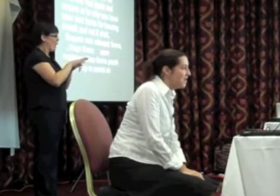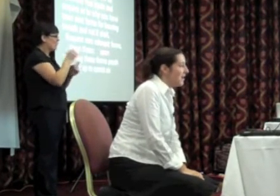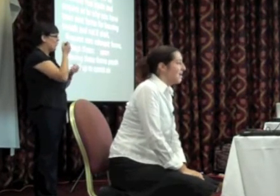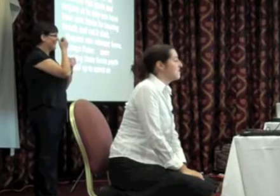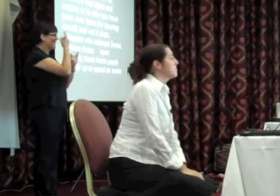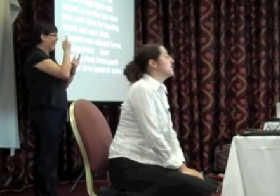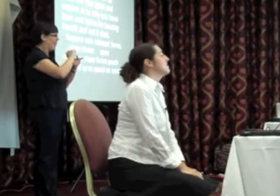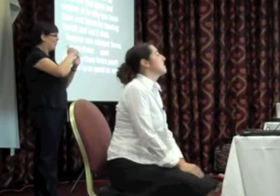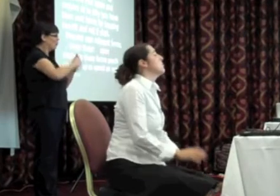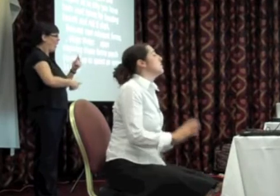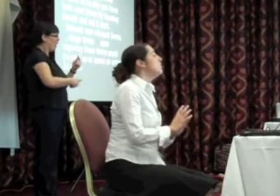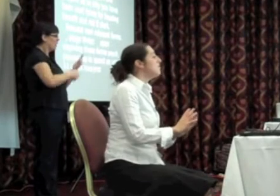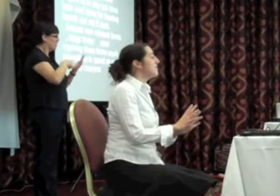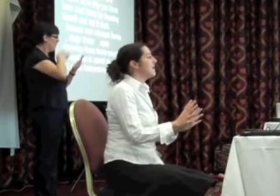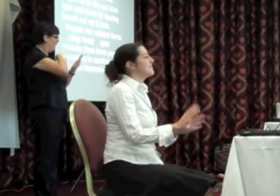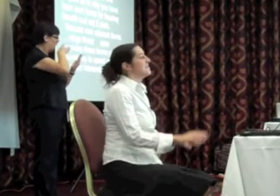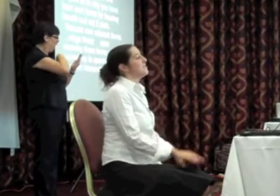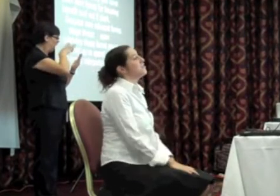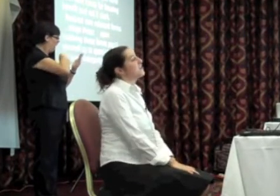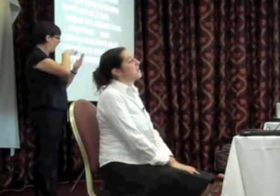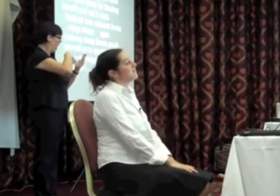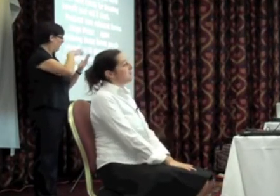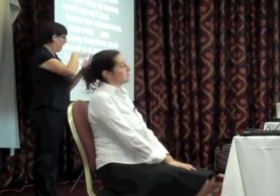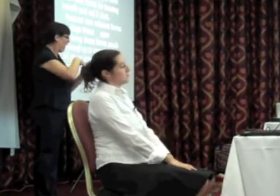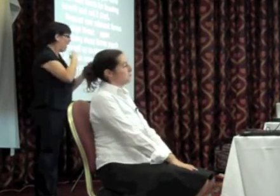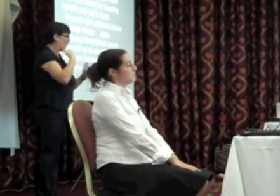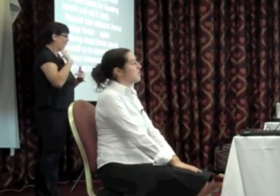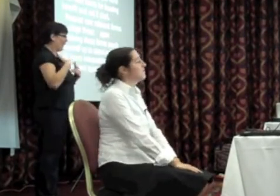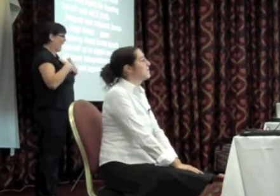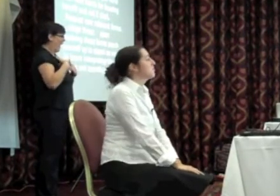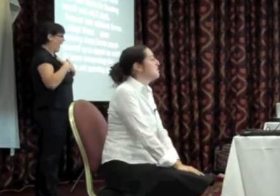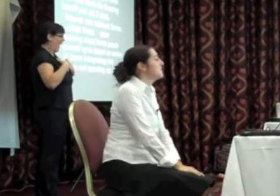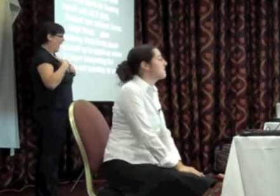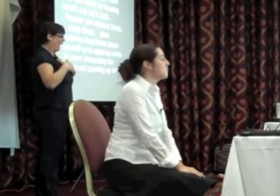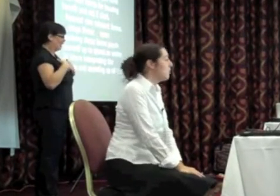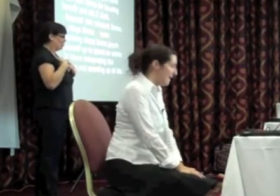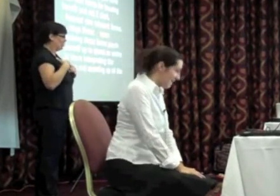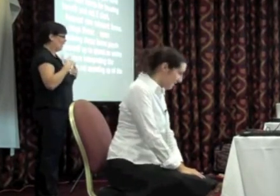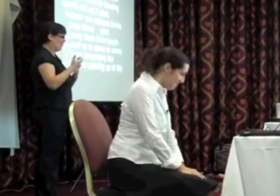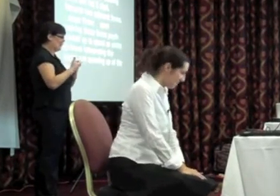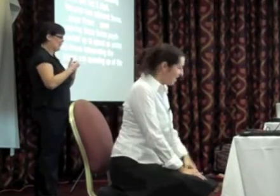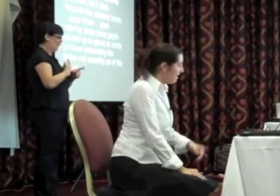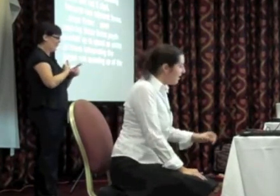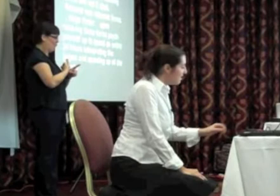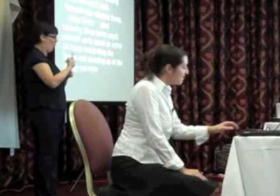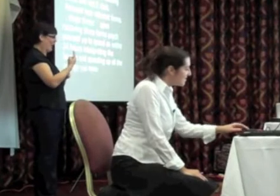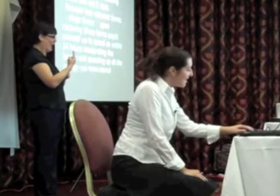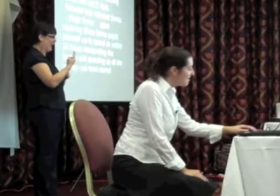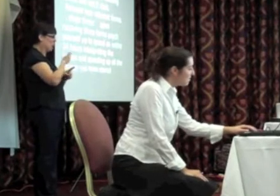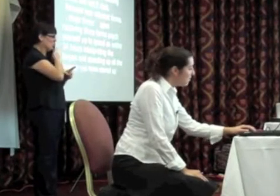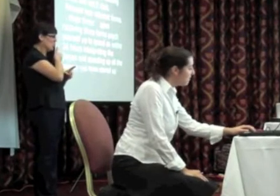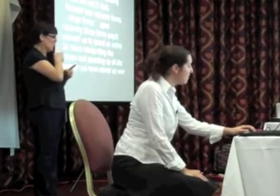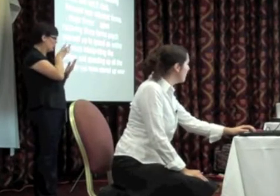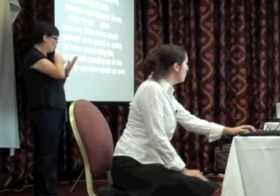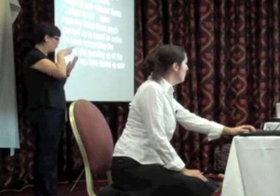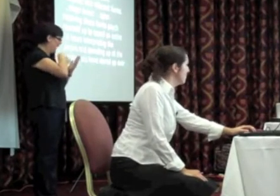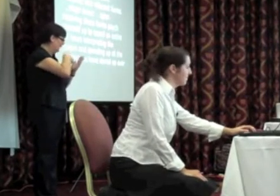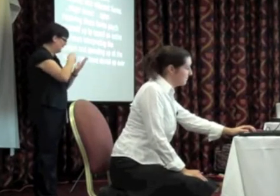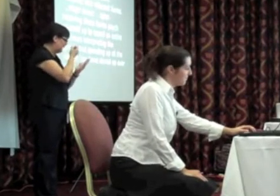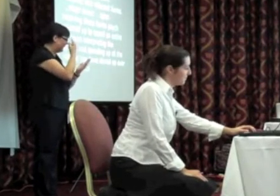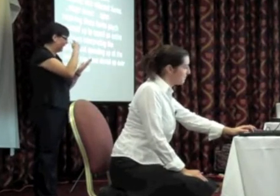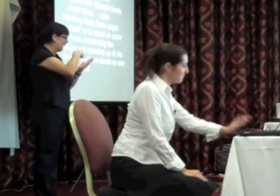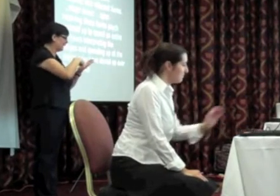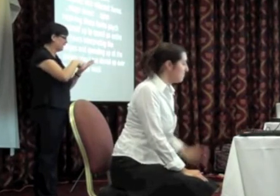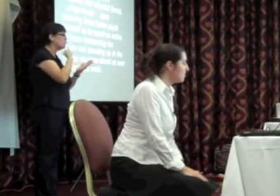jargon and spending up all the energy that you've carefully stored up over the previous week. Send off